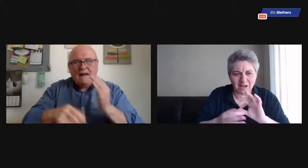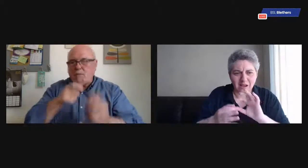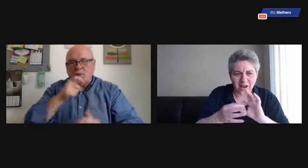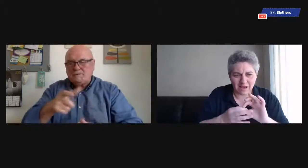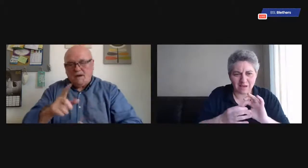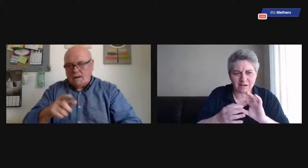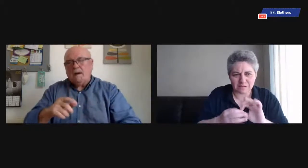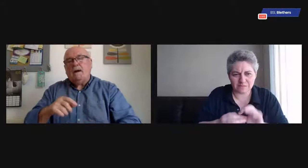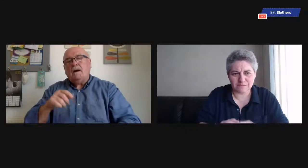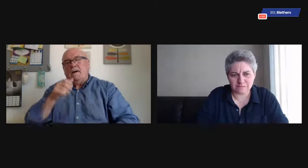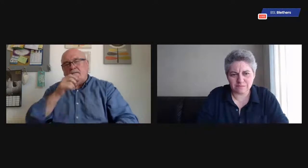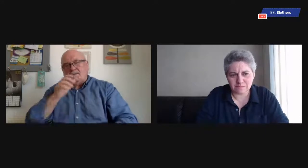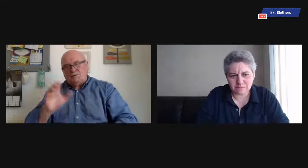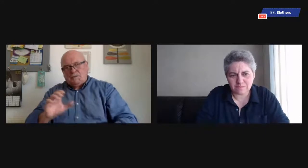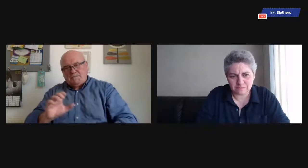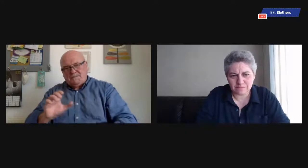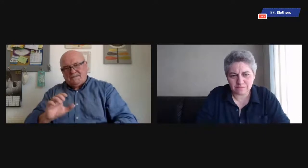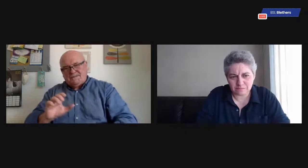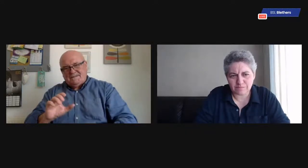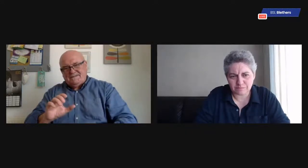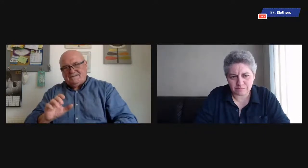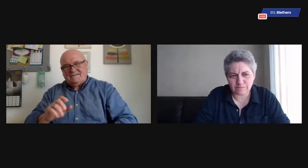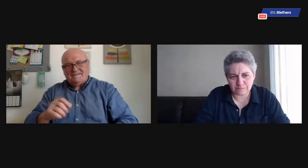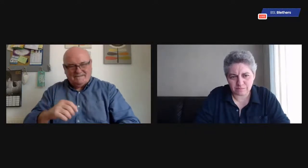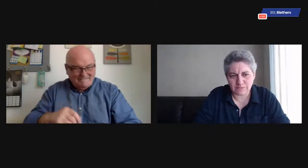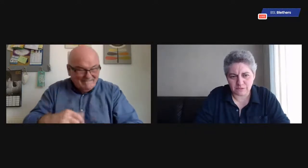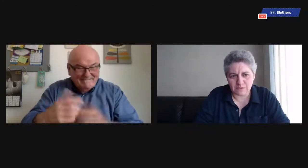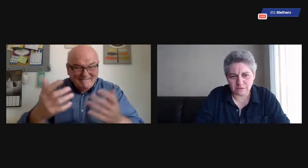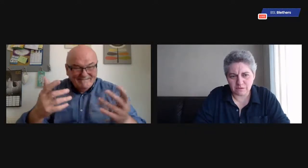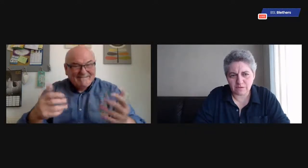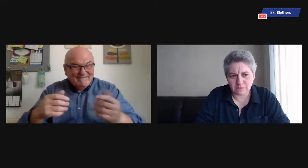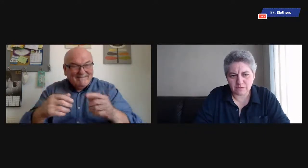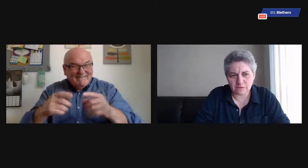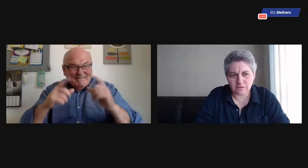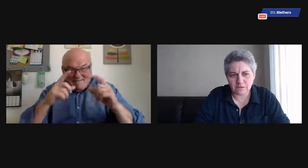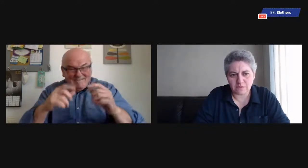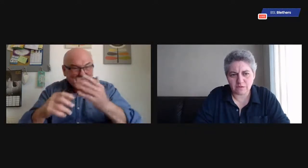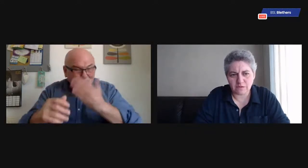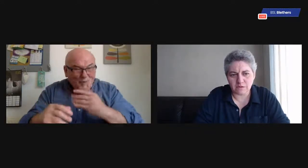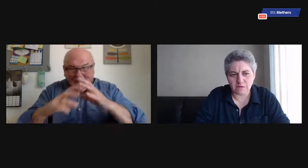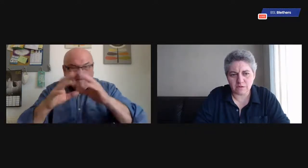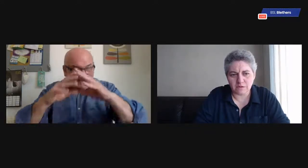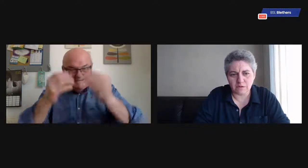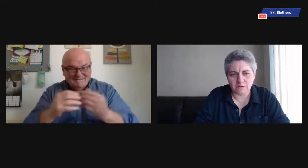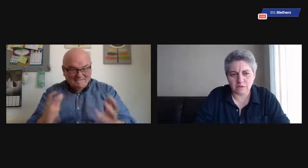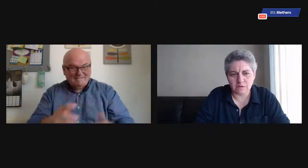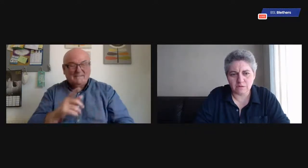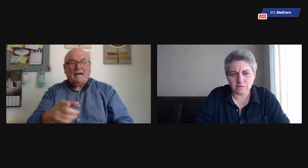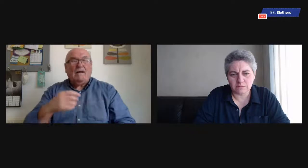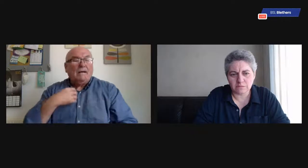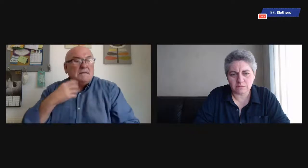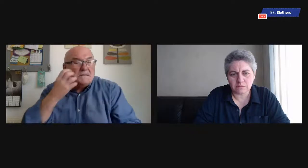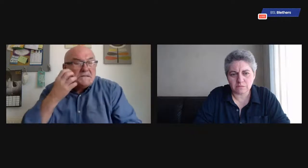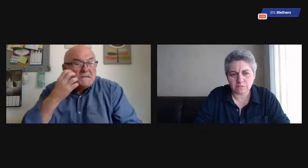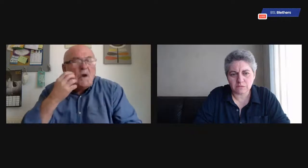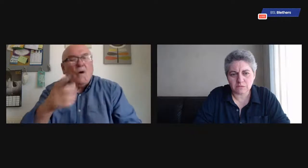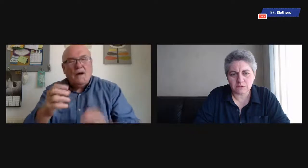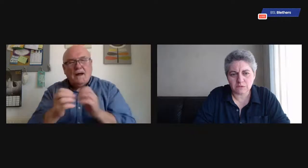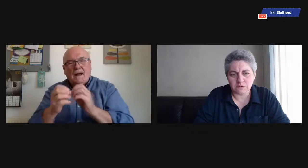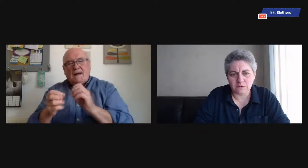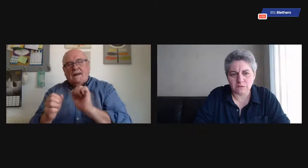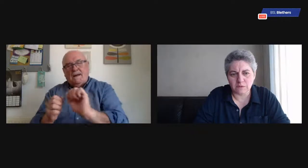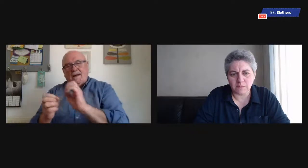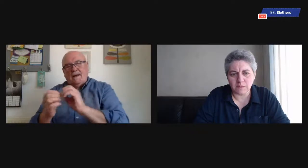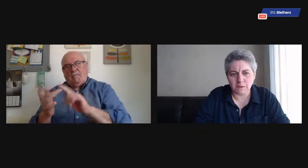their answers. So they might say blue door, right? And I mean, I'm not answering, but it could be